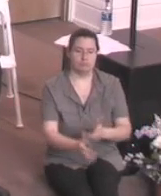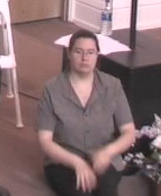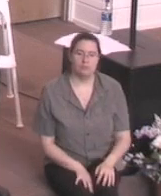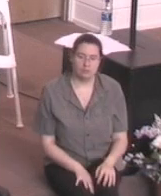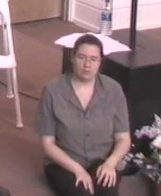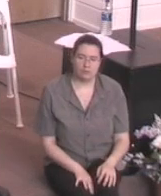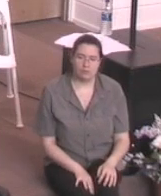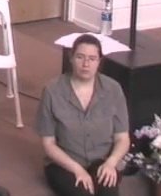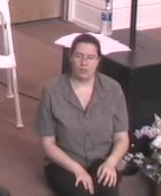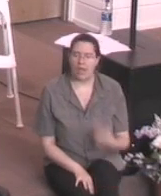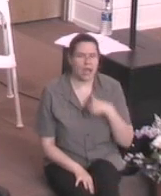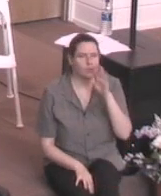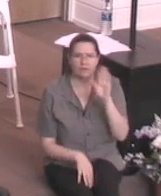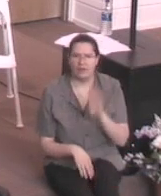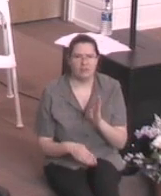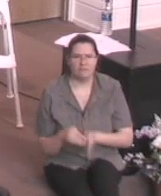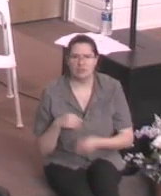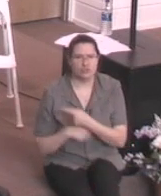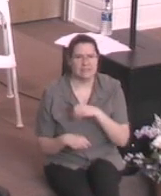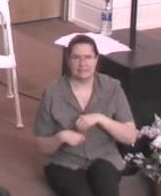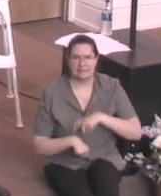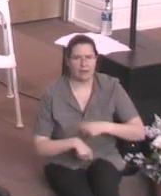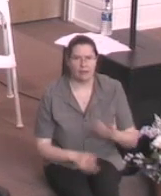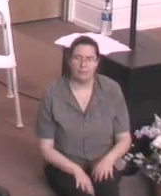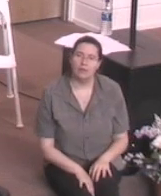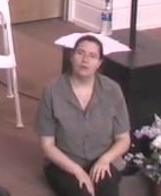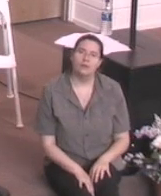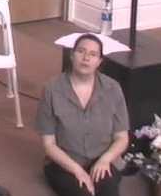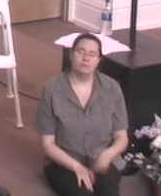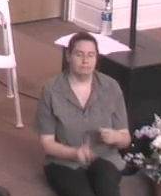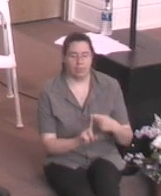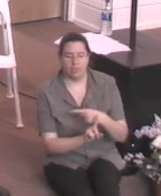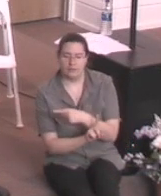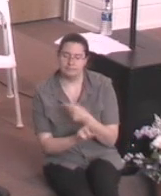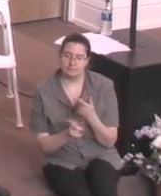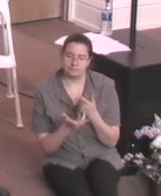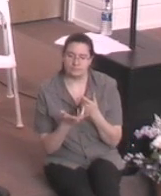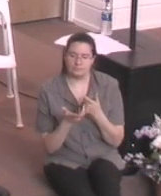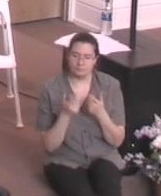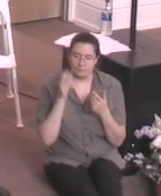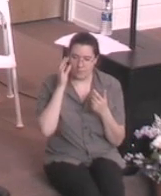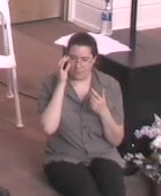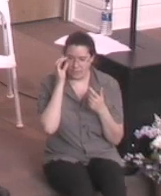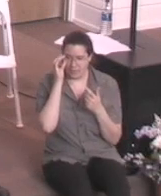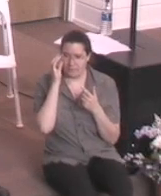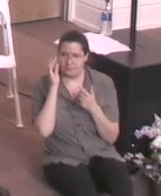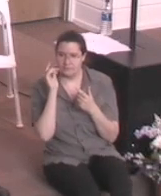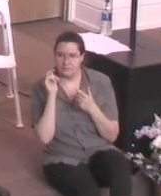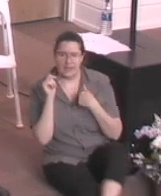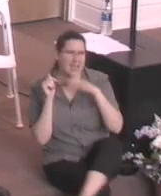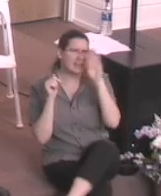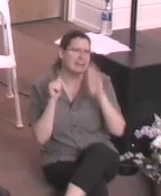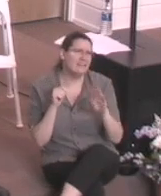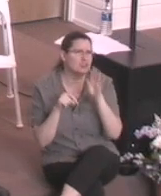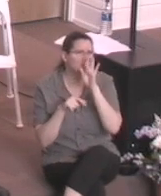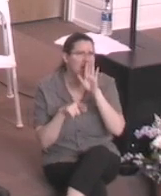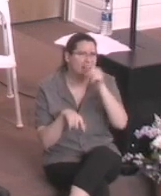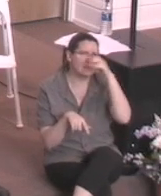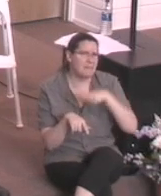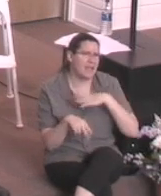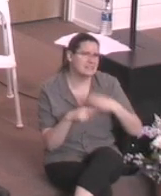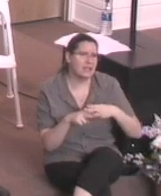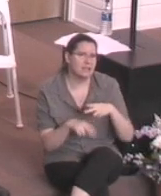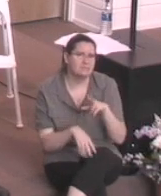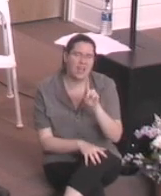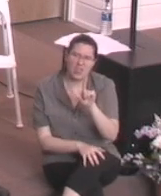I'm never going to finish this in time. I got to tell Brian Gideon, I can't ever say the guy's name, Moose Story.